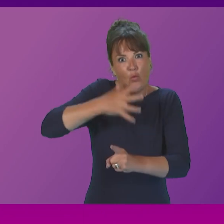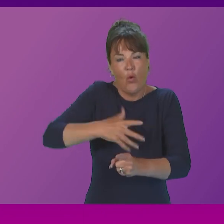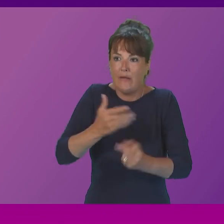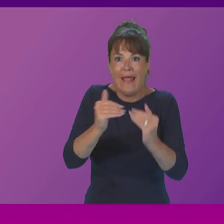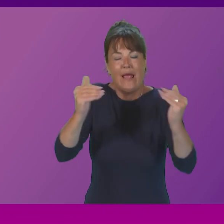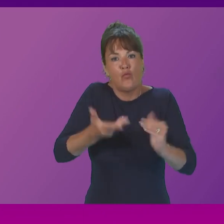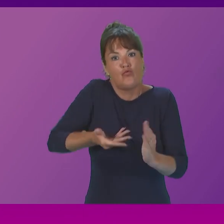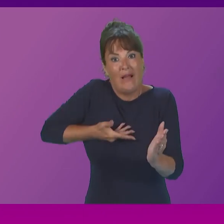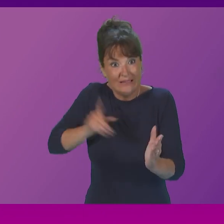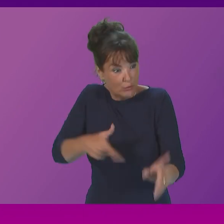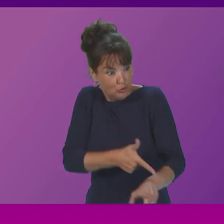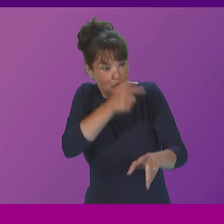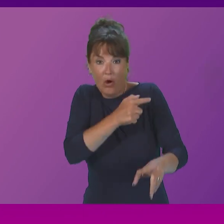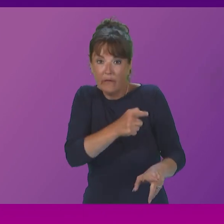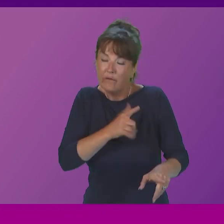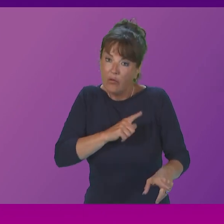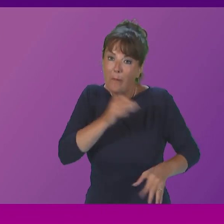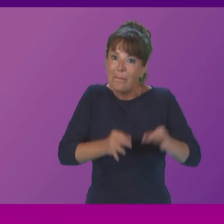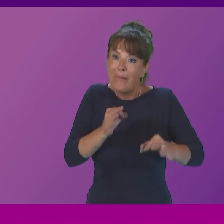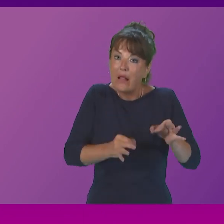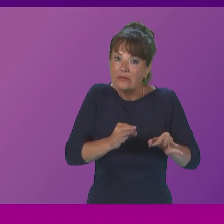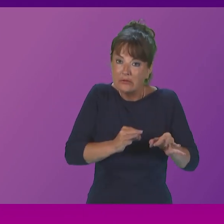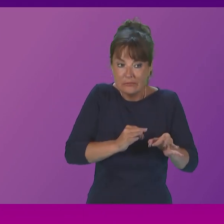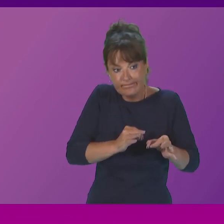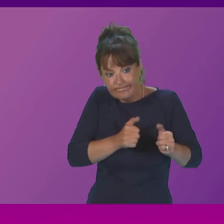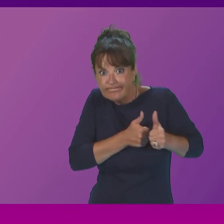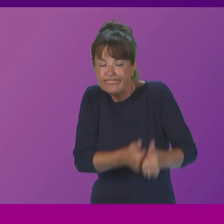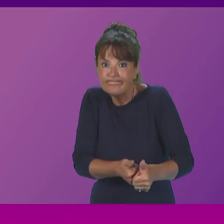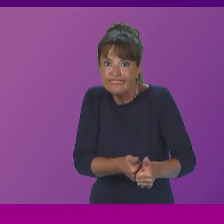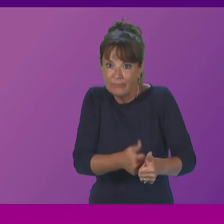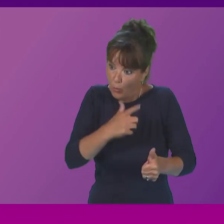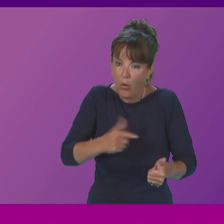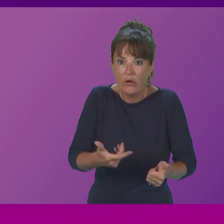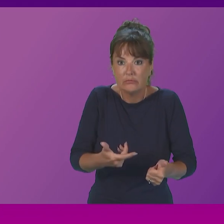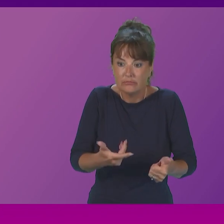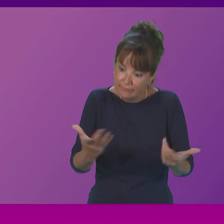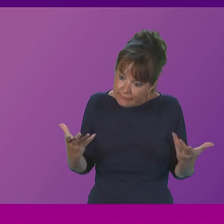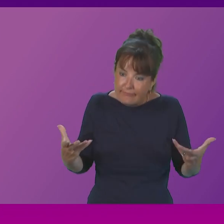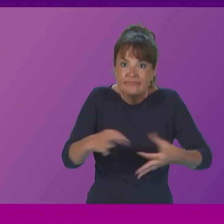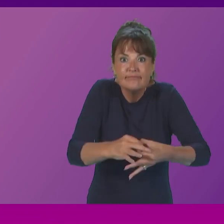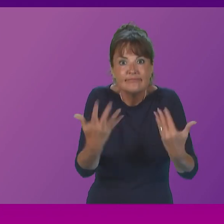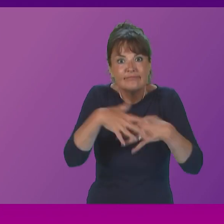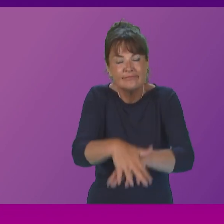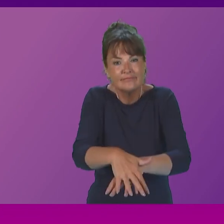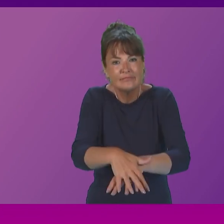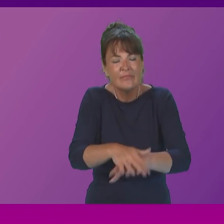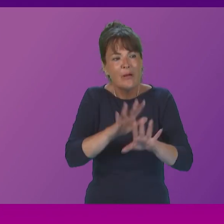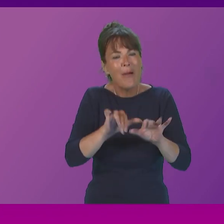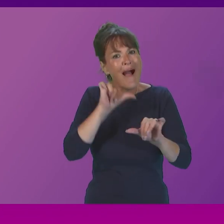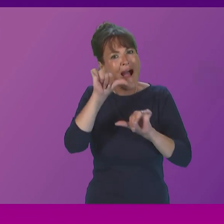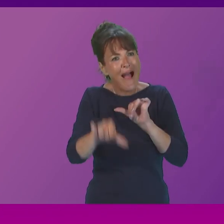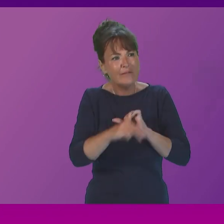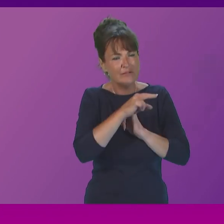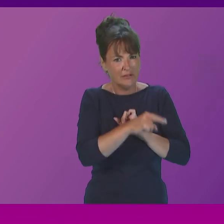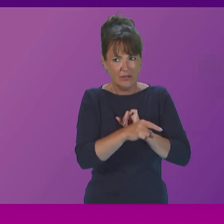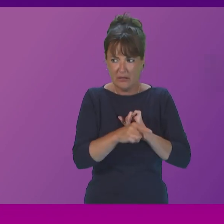I remember my family, people around us, the conversations changed, and people thought, actually, yeah, this